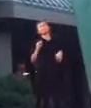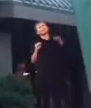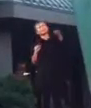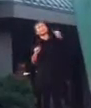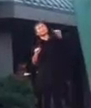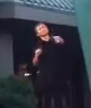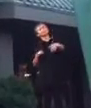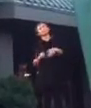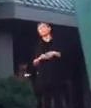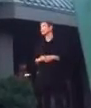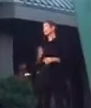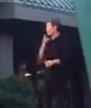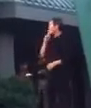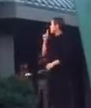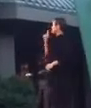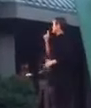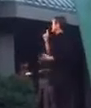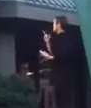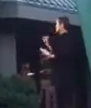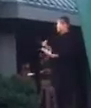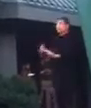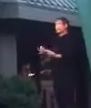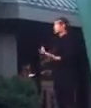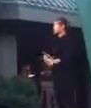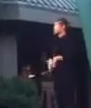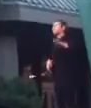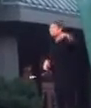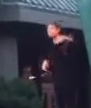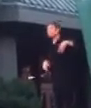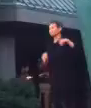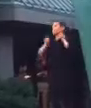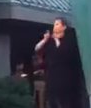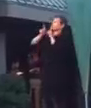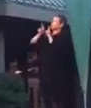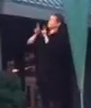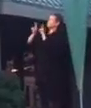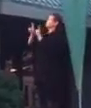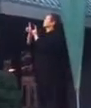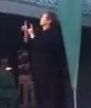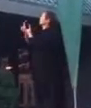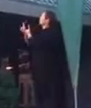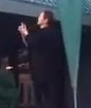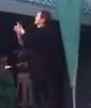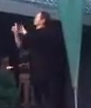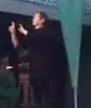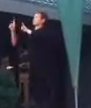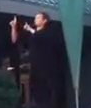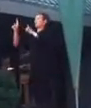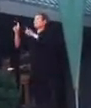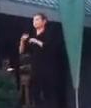them as they left. And now he was alone in the temple. And the priest told him, follow